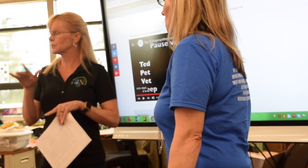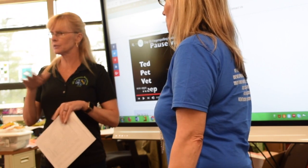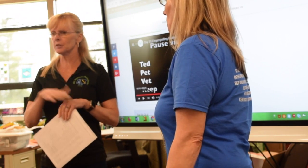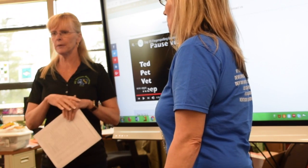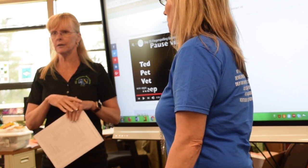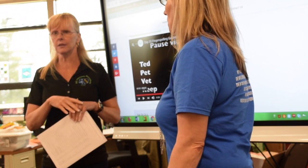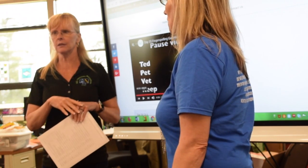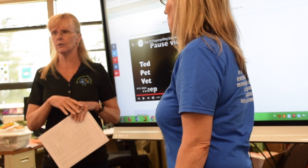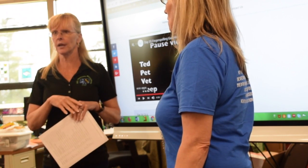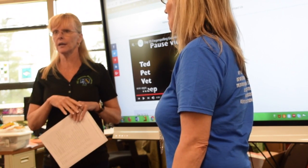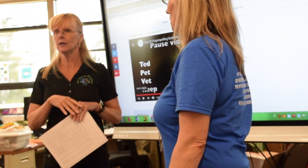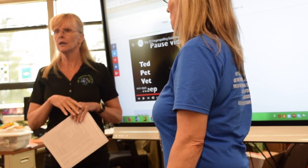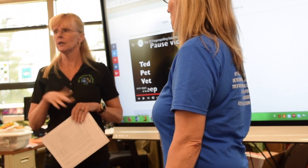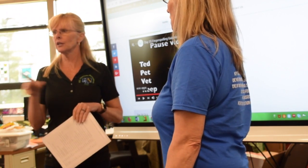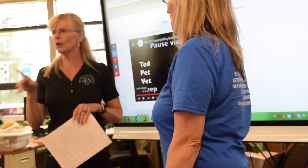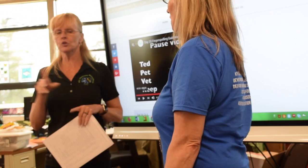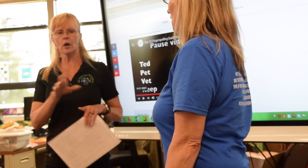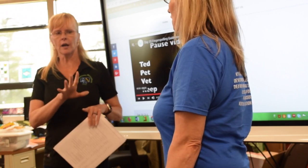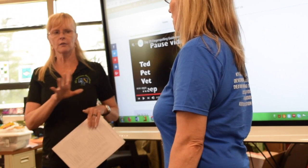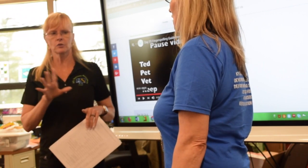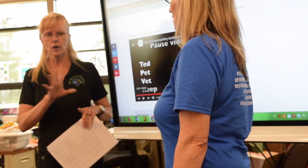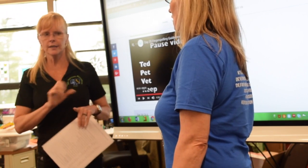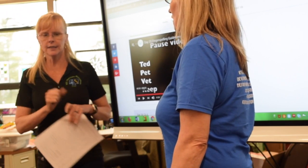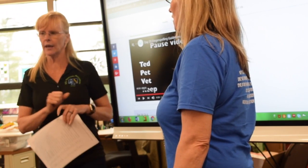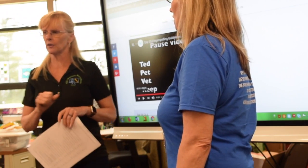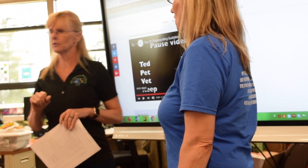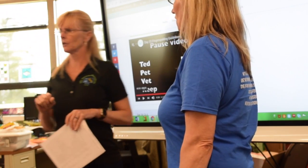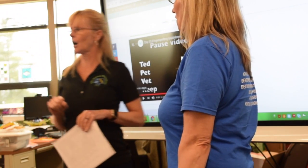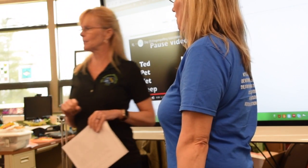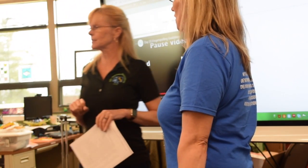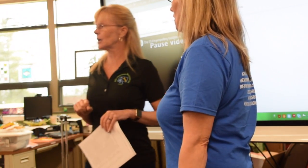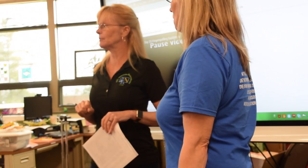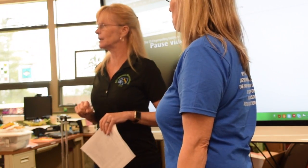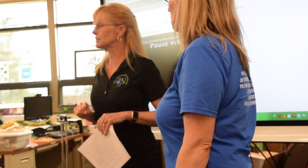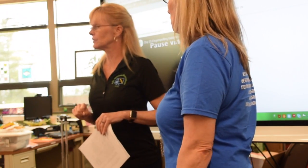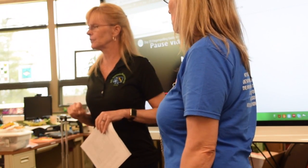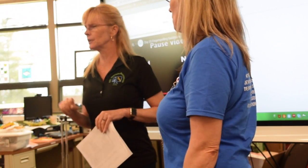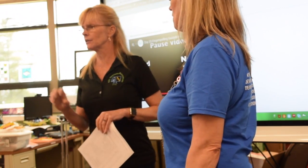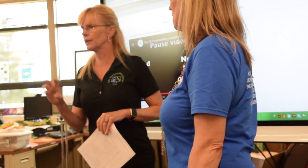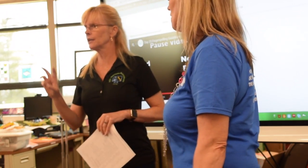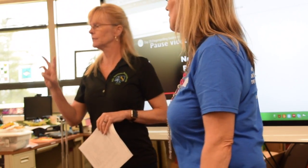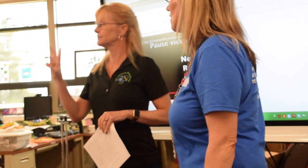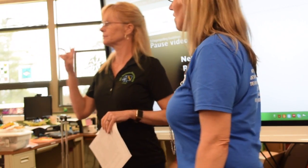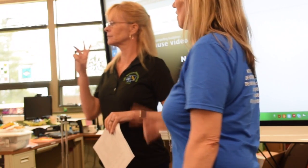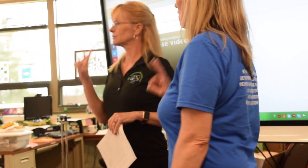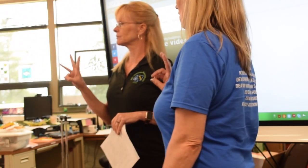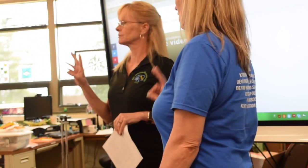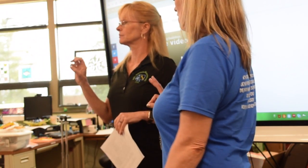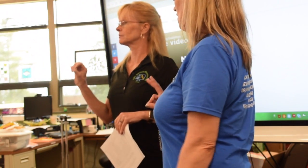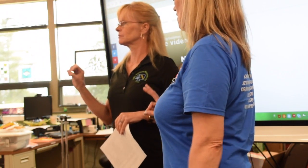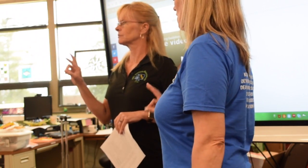still spelling it, okay? Now y'all try together. Copy, sign me, see if you get it. Ready?